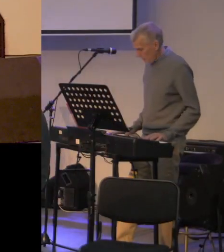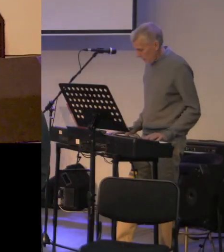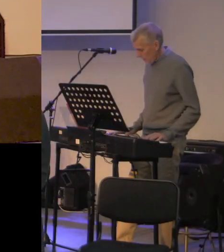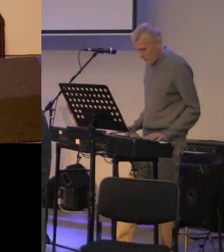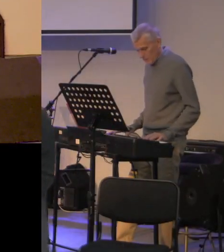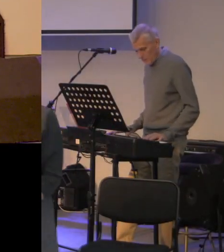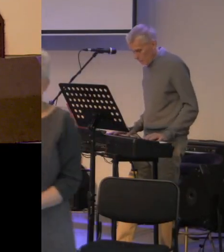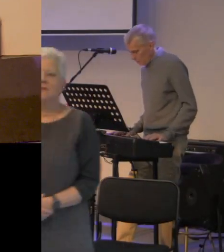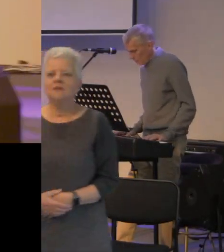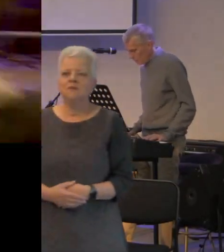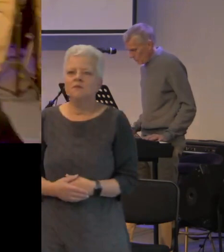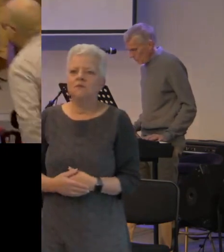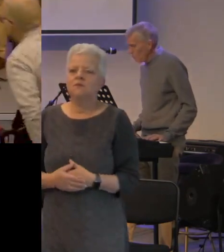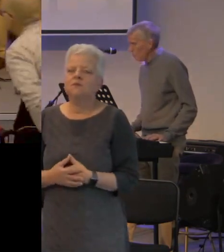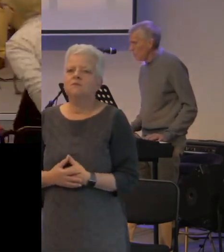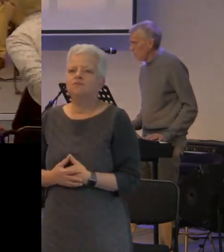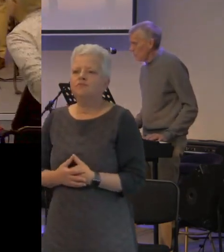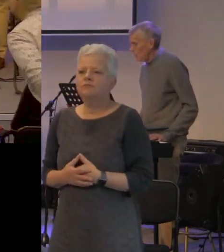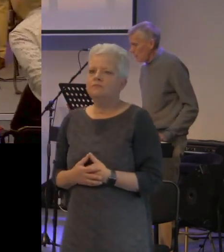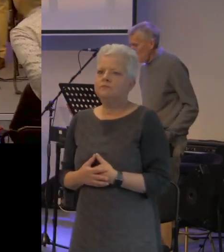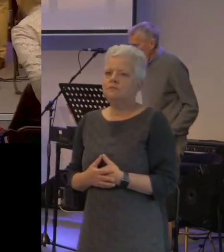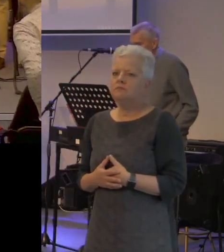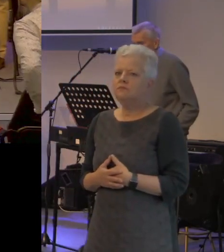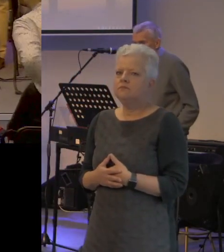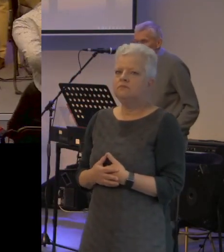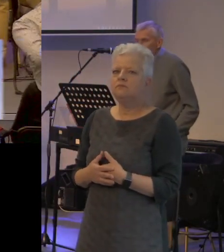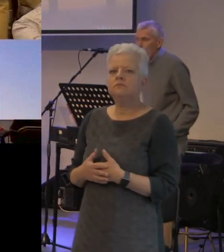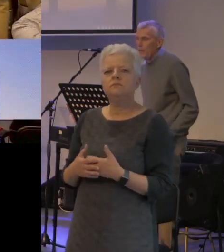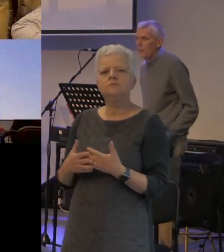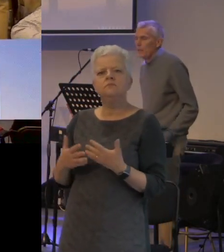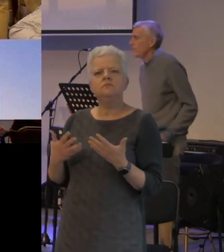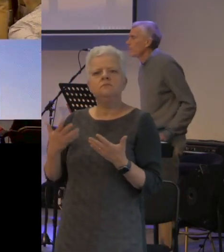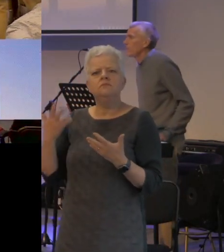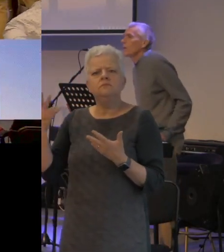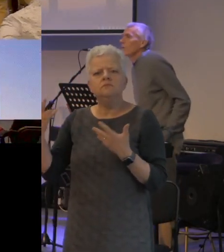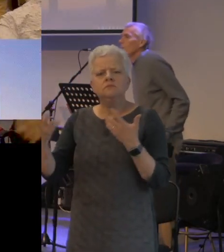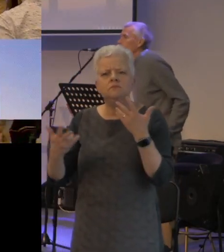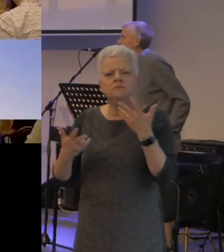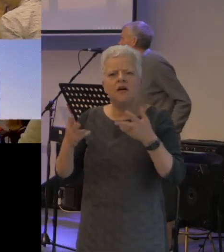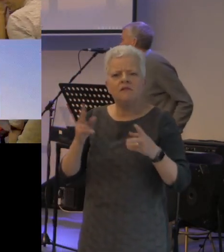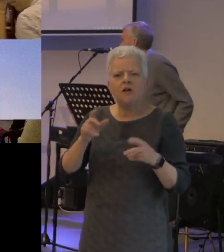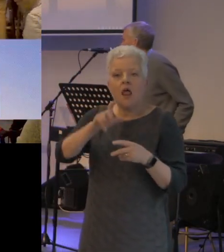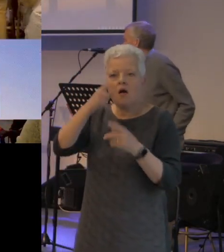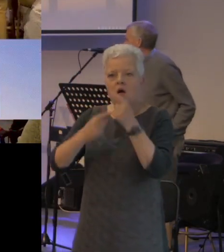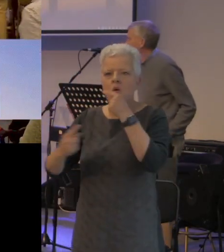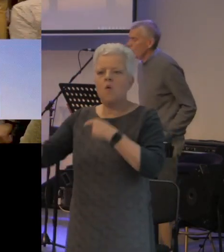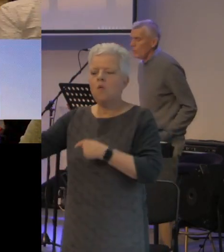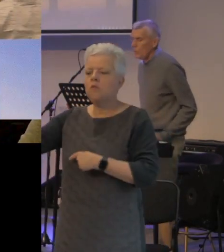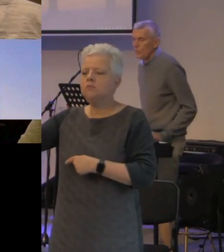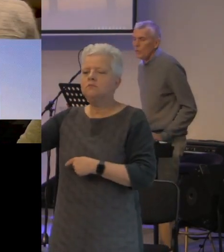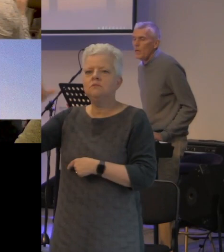What is our hope in life and death? Christ